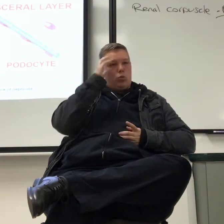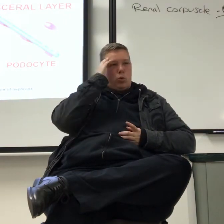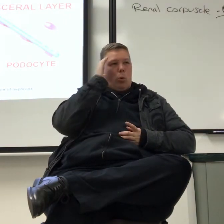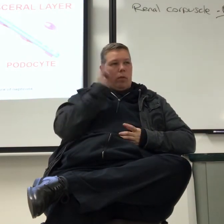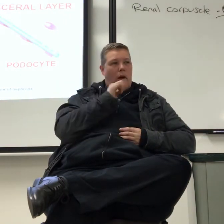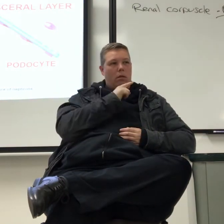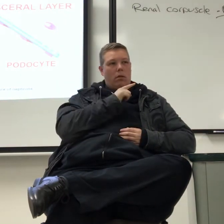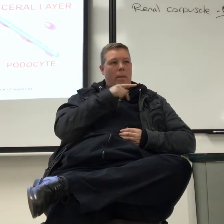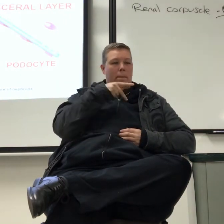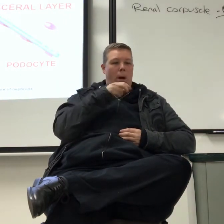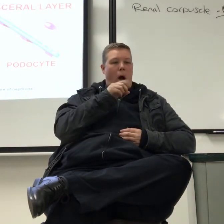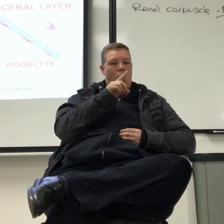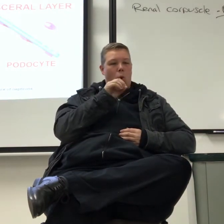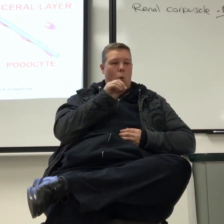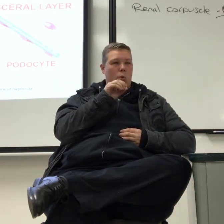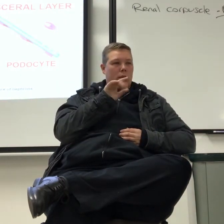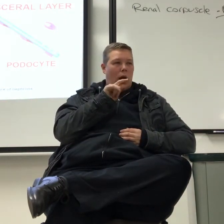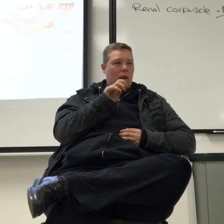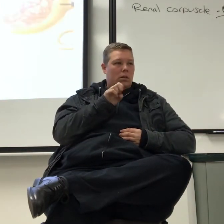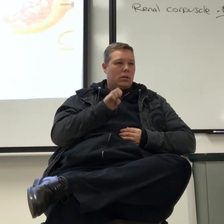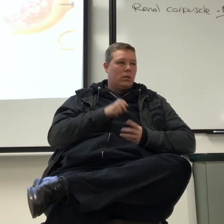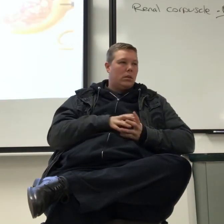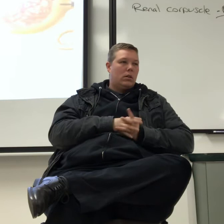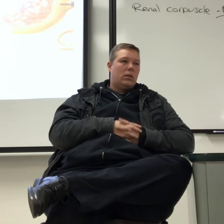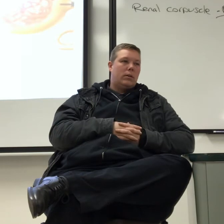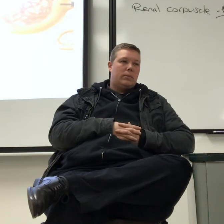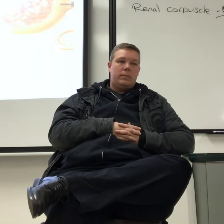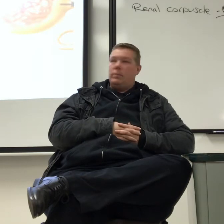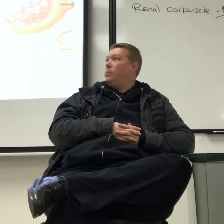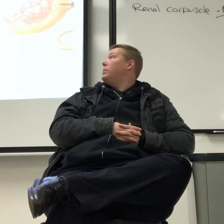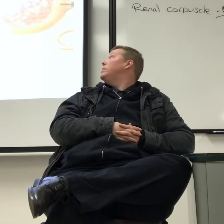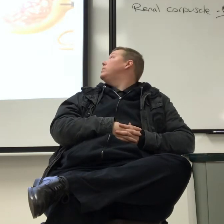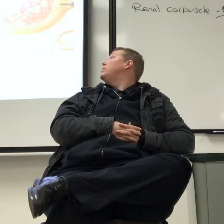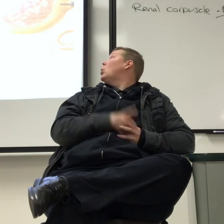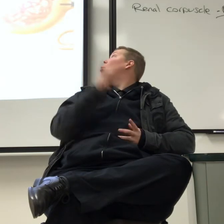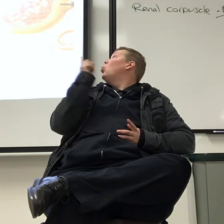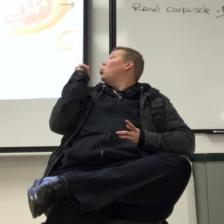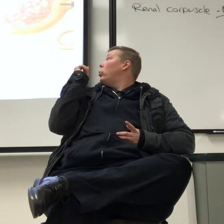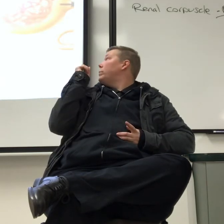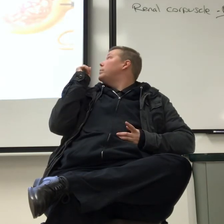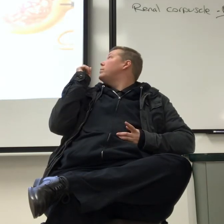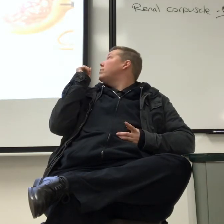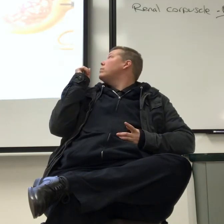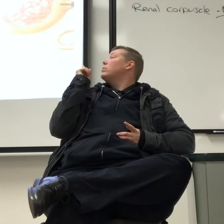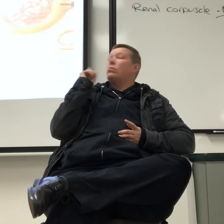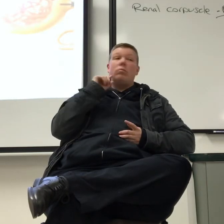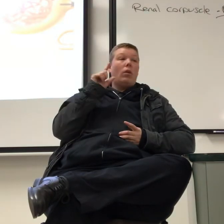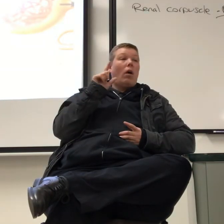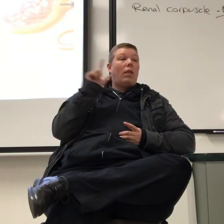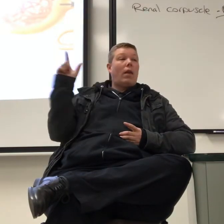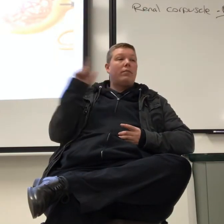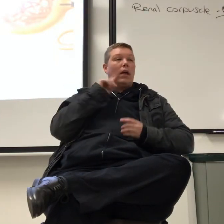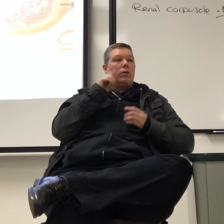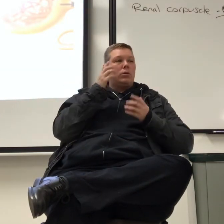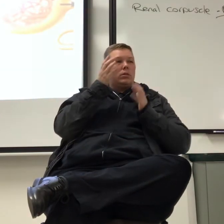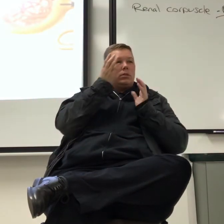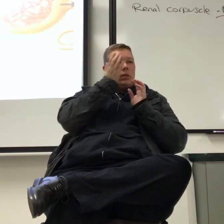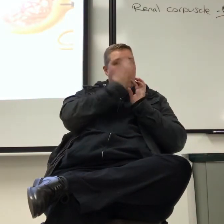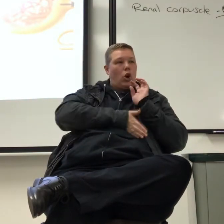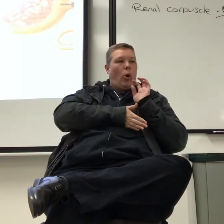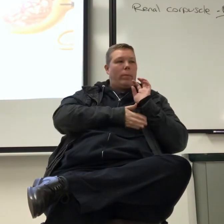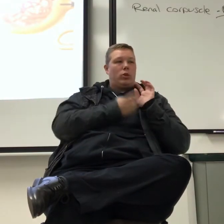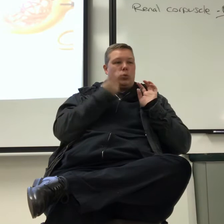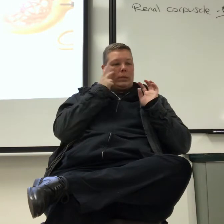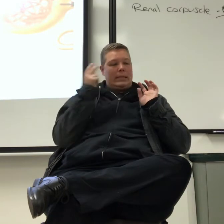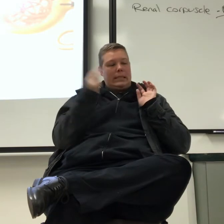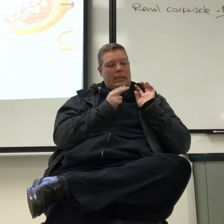let's look at the pictures here. So you got 2 layers. There's a better picture. On the left, they cut it open so you can see the anatomy a little better,